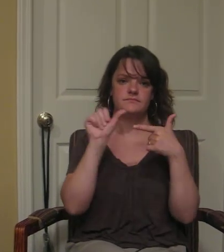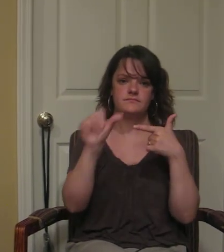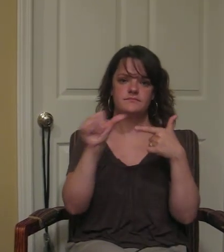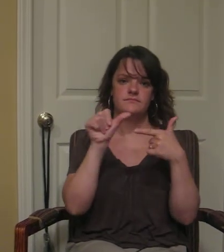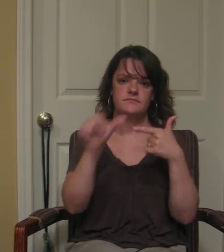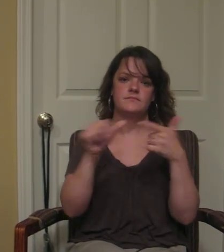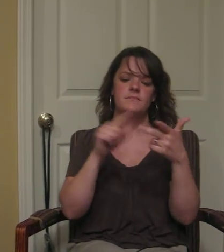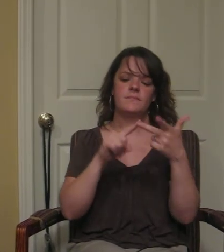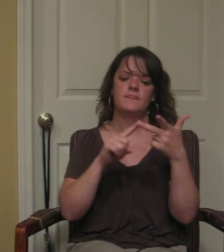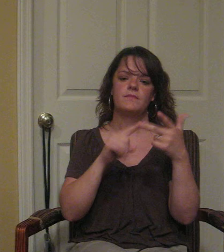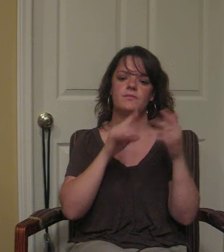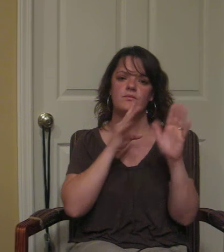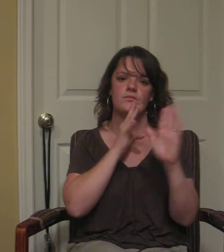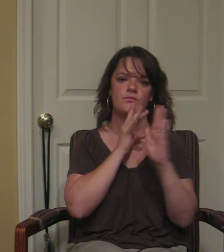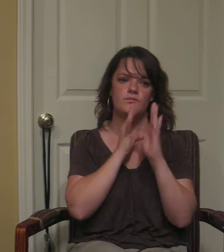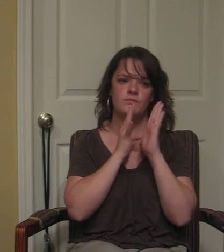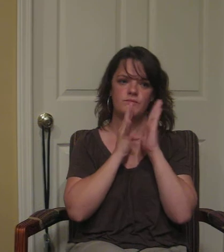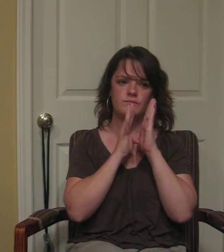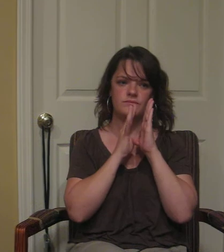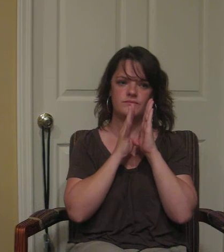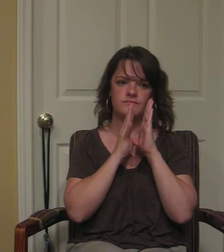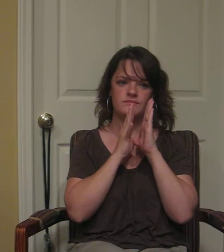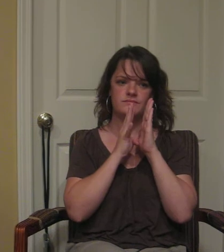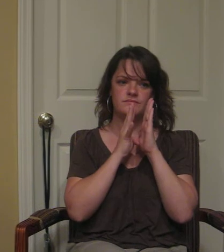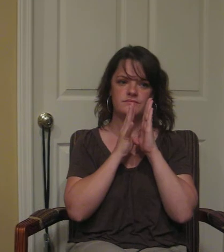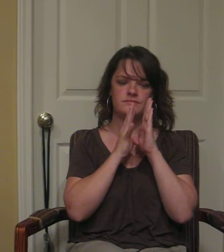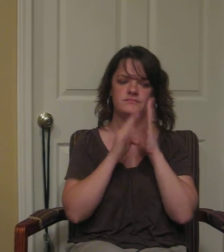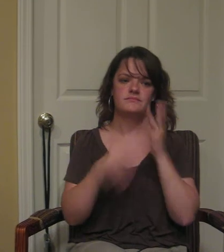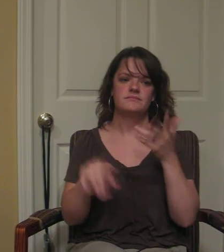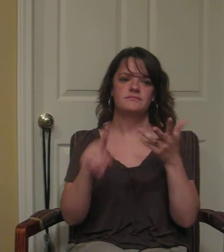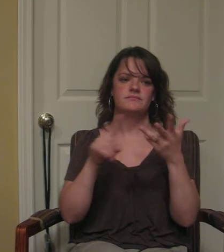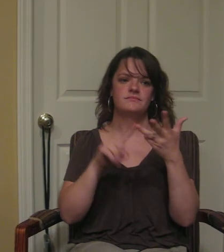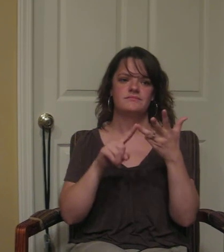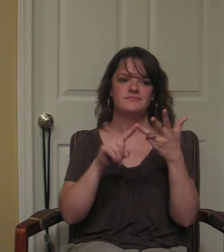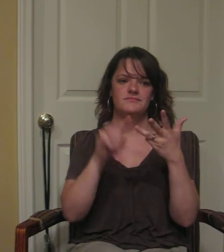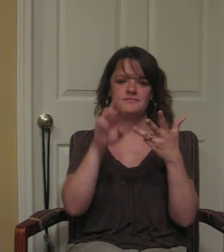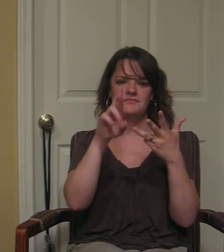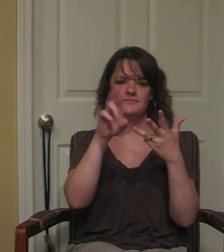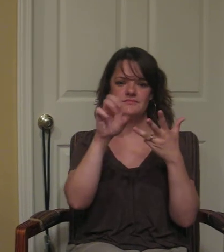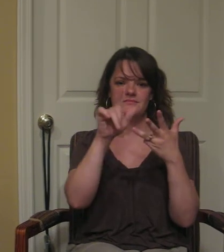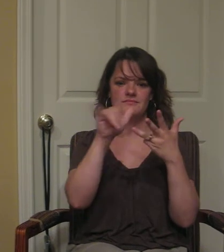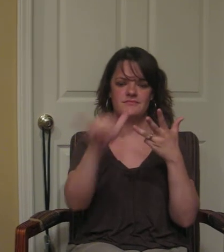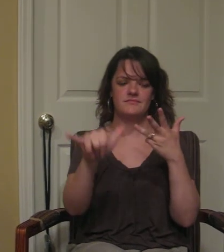whispered, relay, and liaison interpreting.